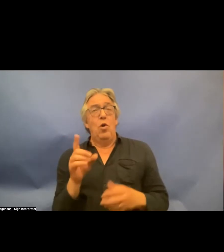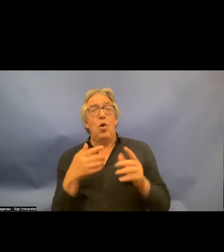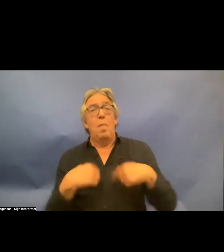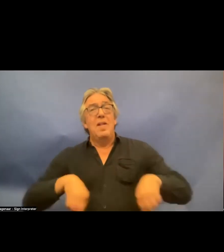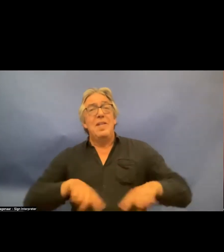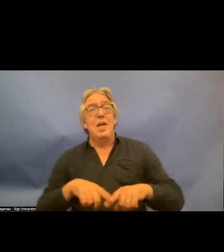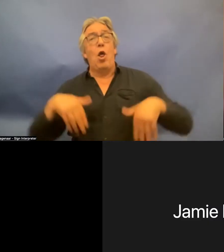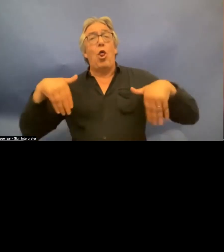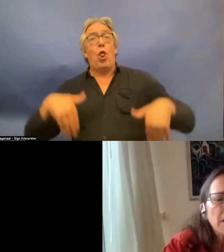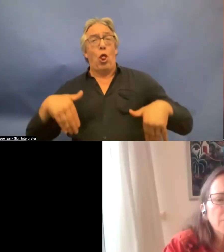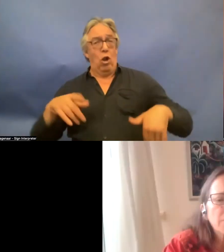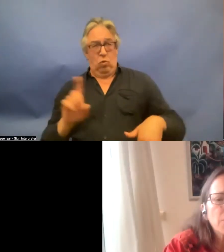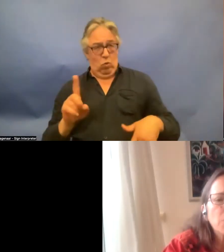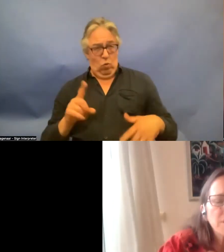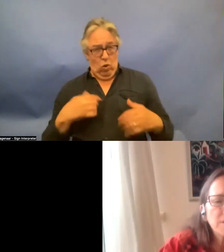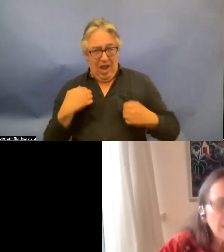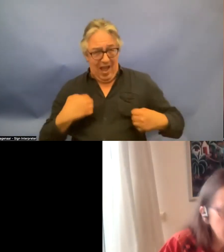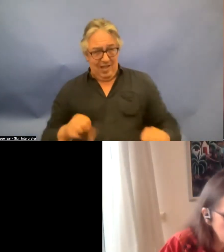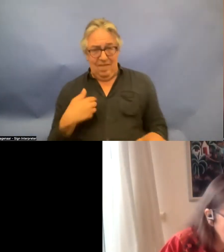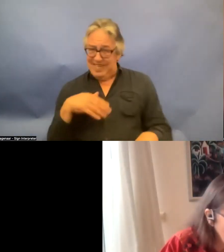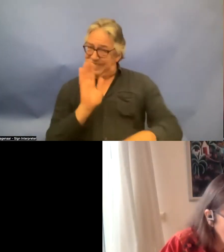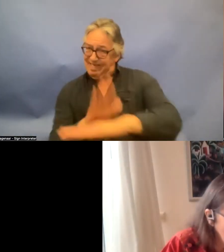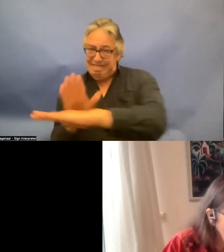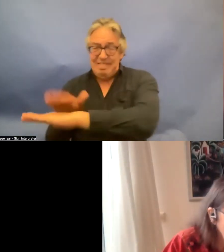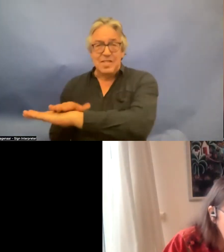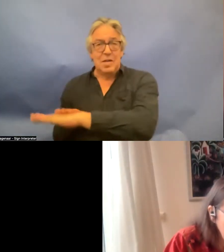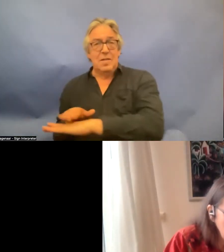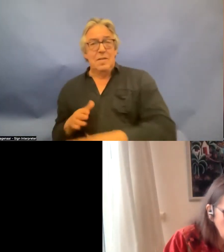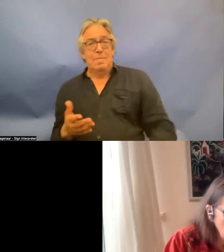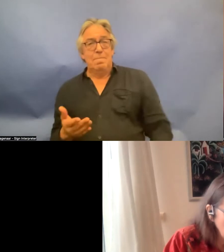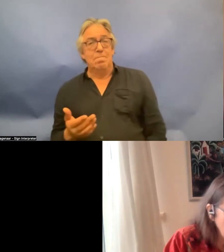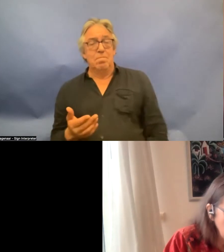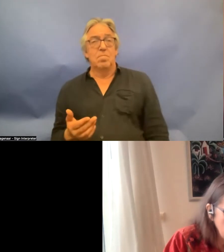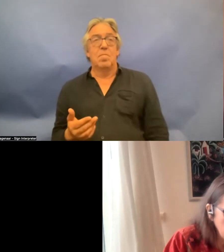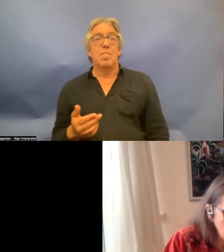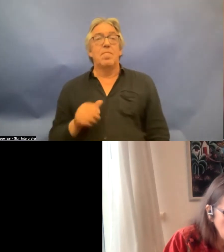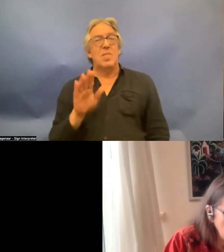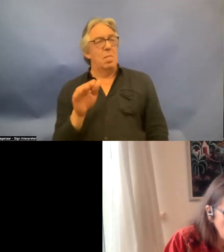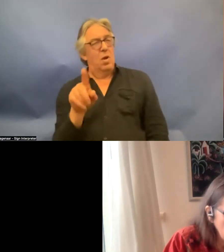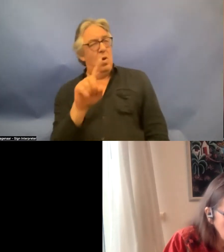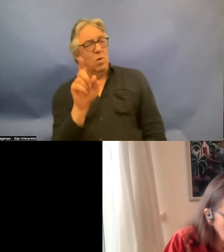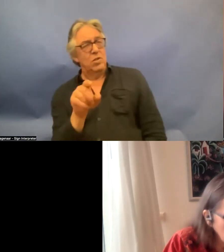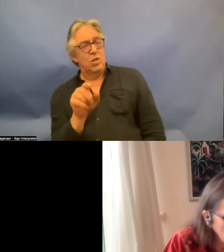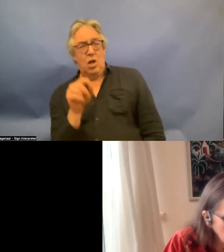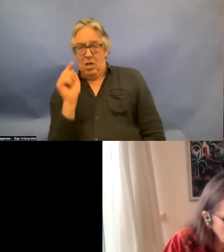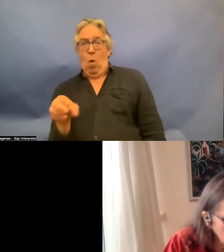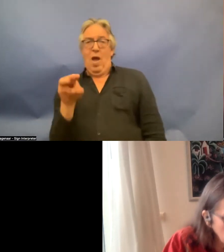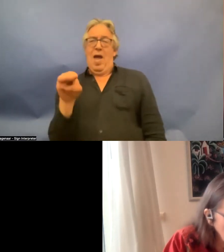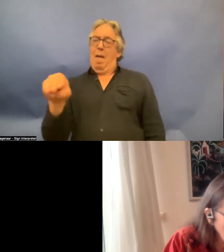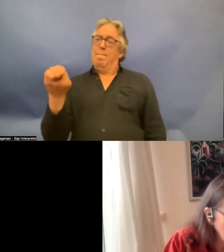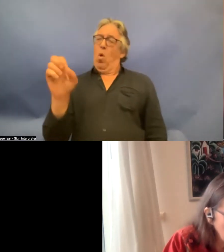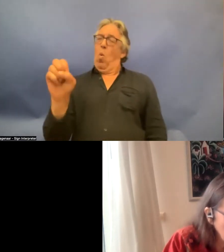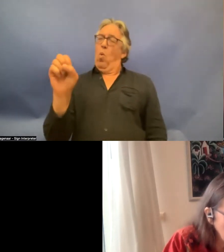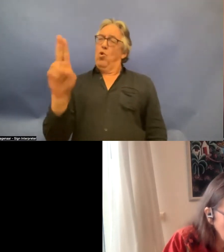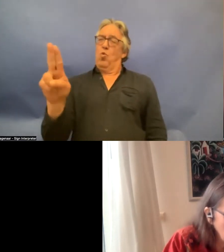But just an add to that, though, the MOU that's saying that they the EU